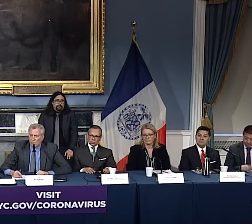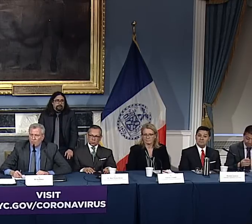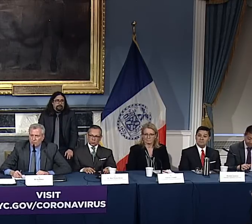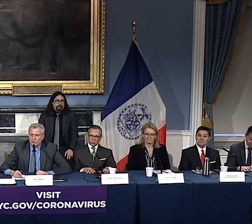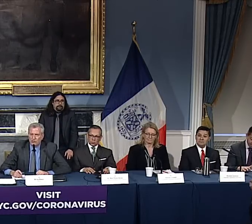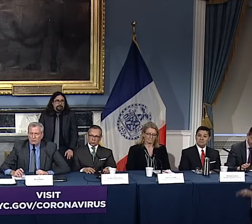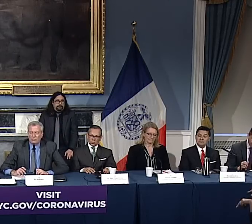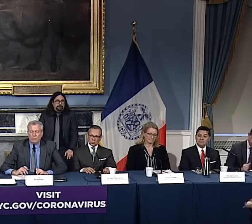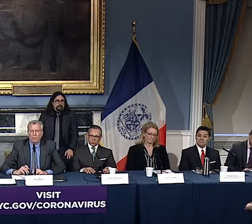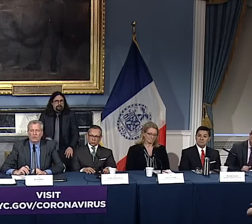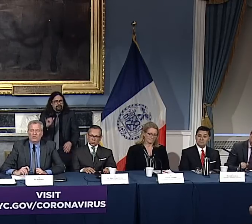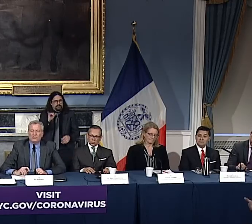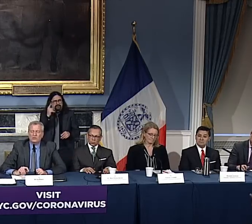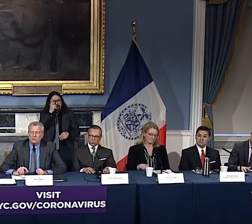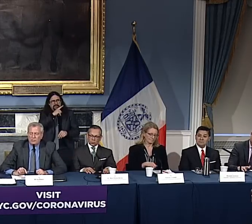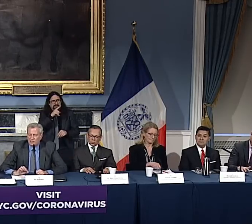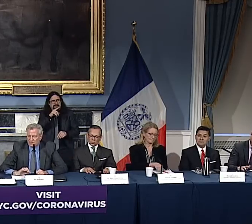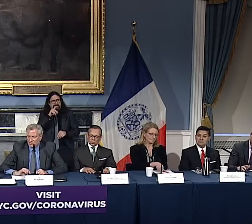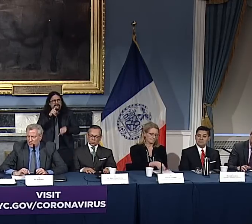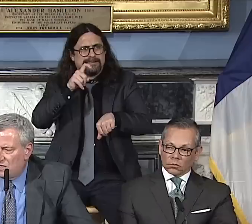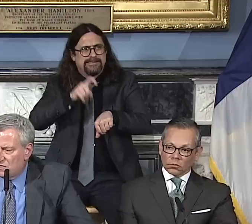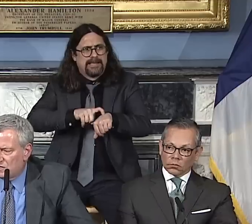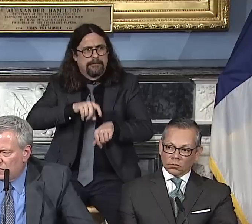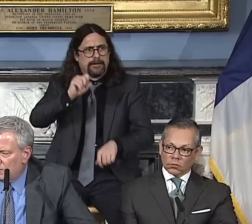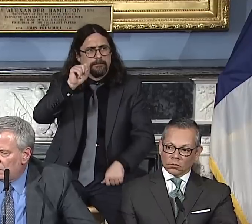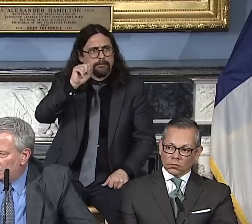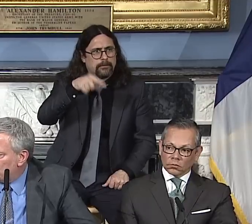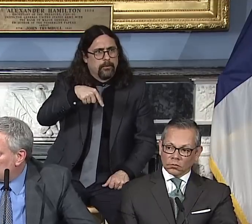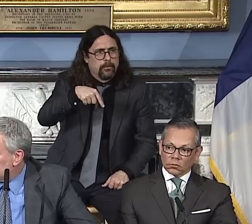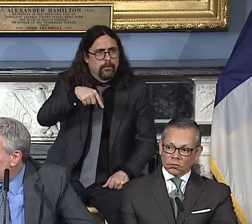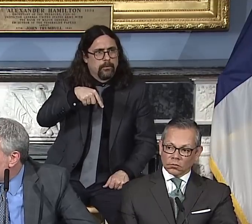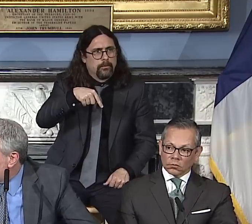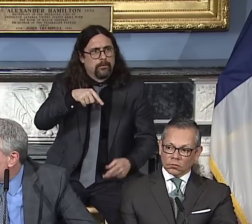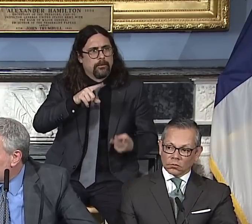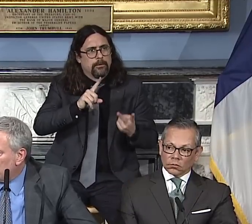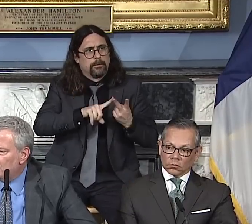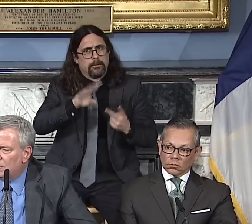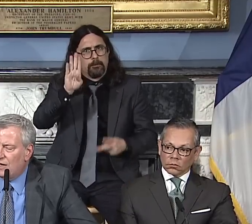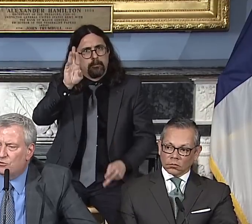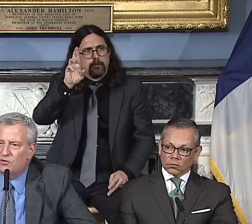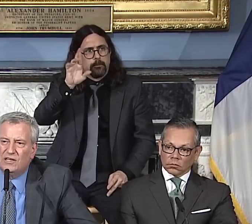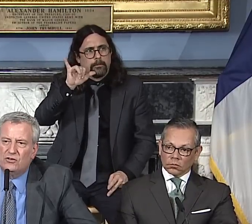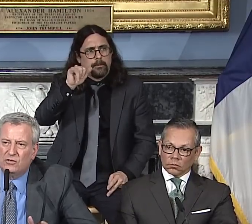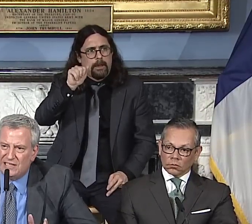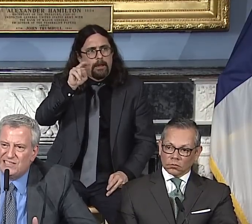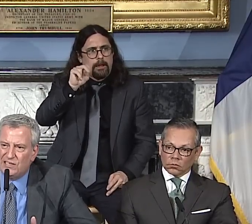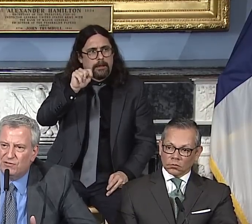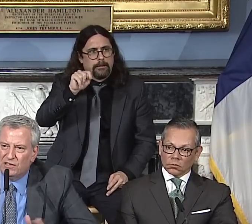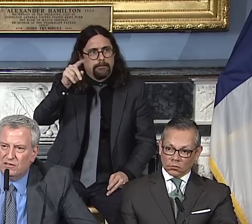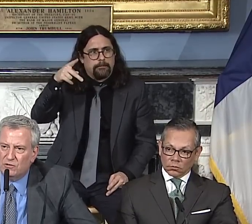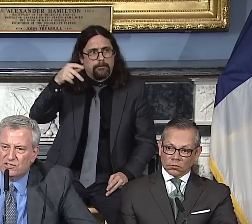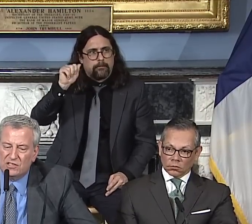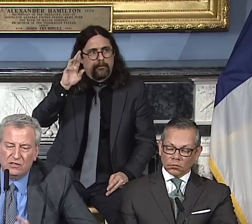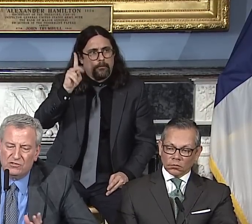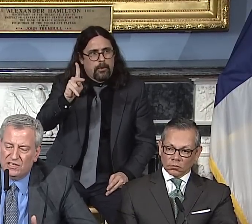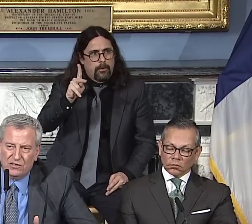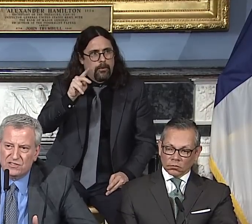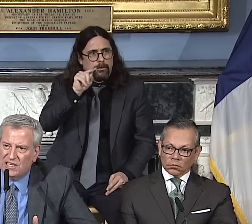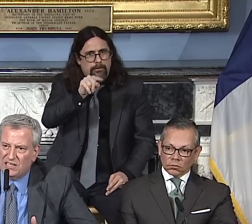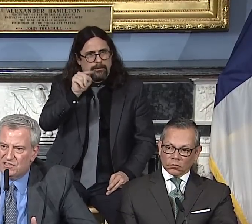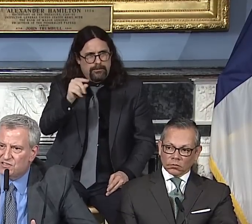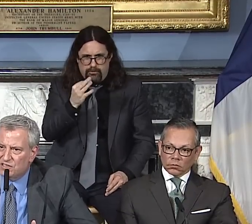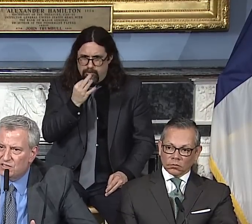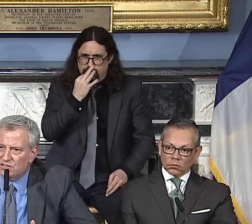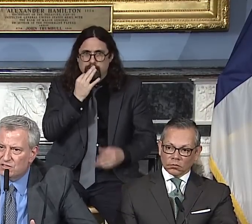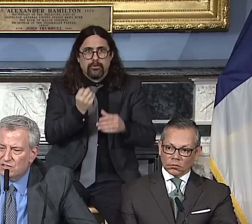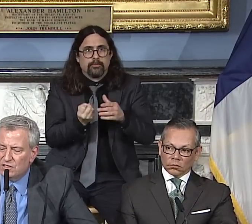The weather warms up. Sure. So let me start as the layman, and then the experts will jump in. I mean, outdoor and indoor is different. We're still trying to